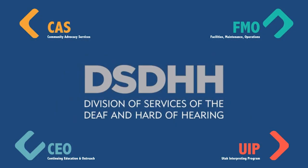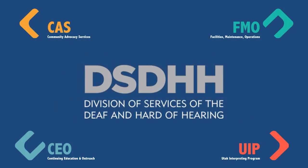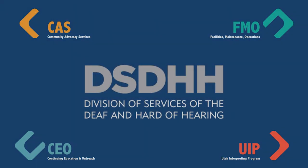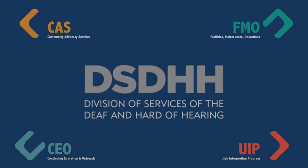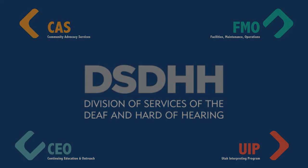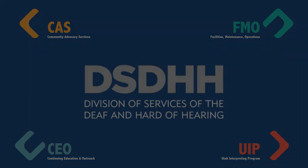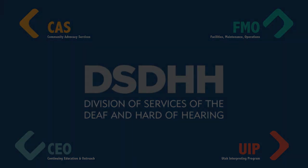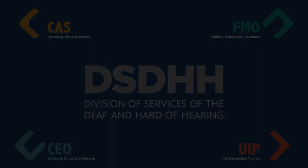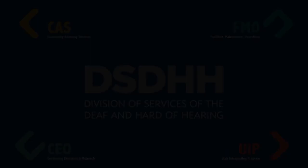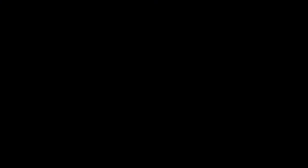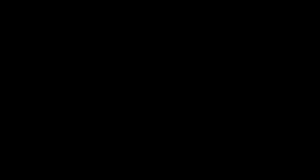I